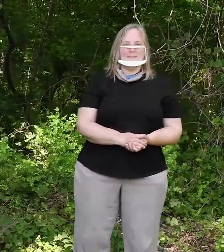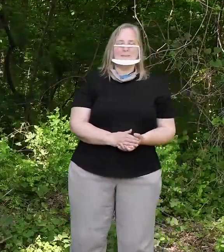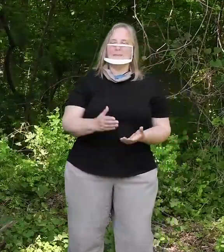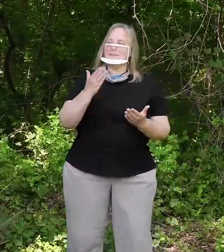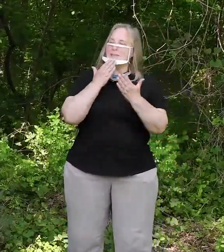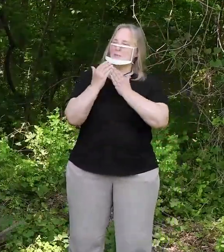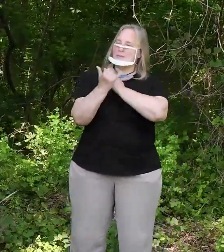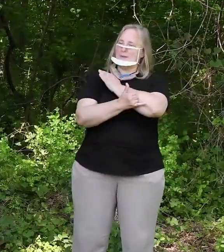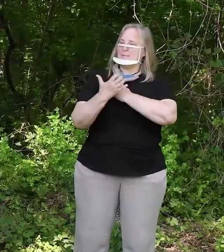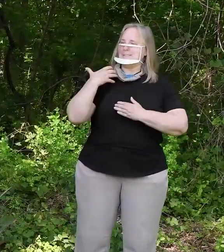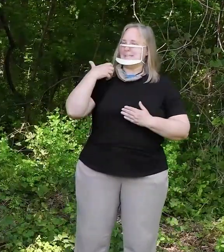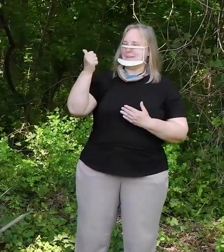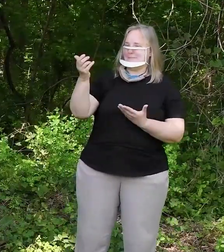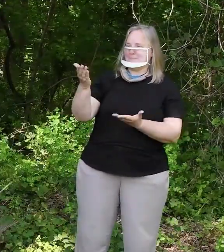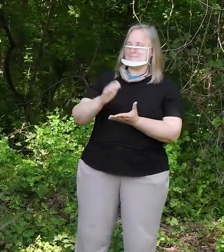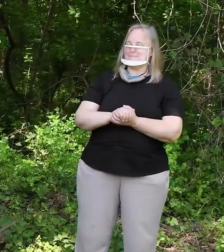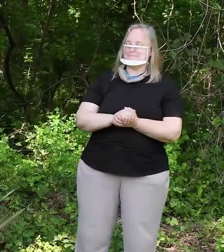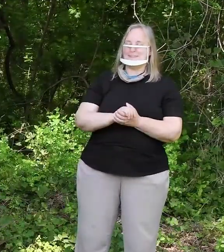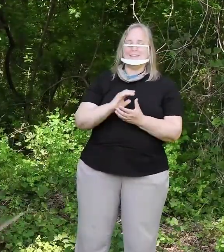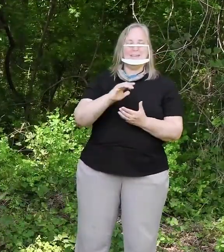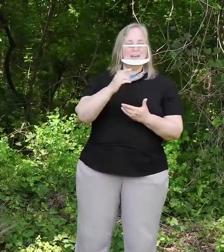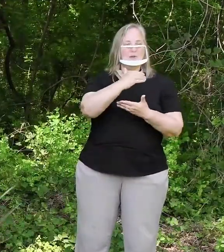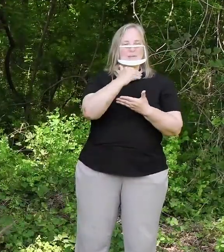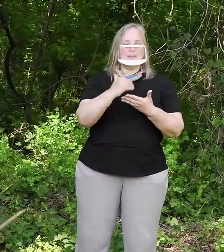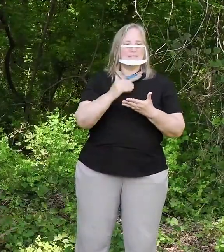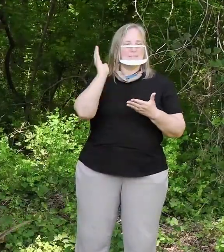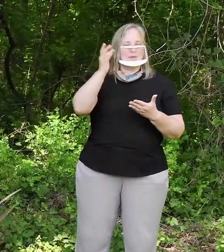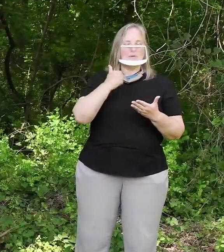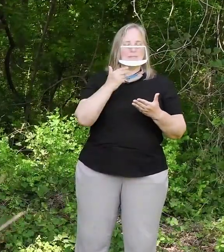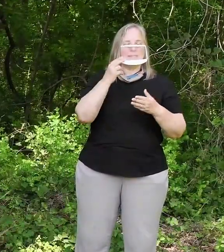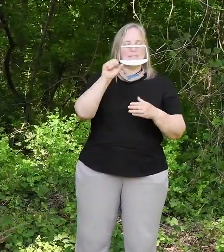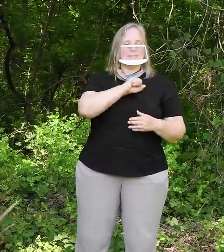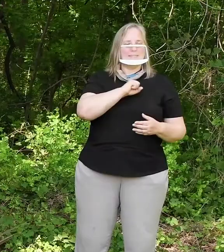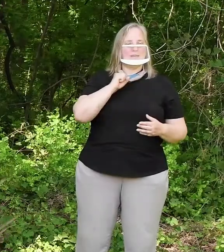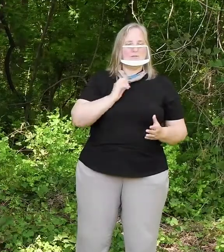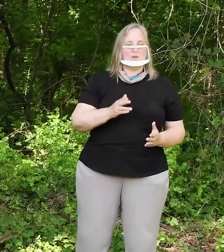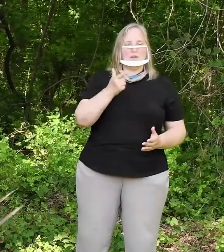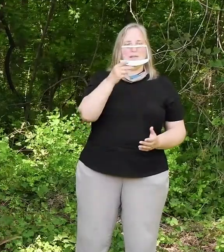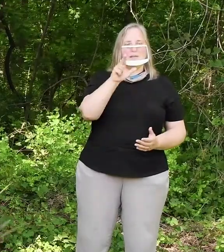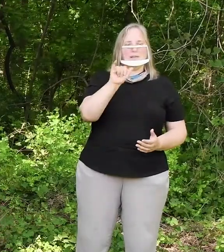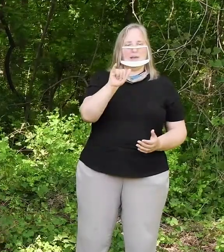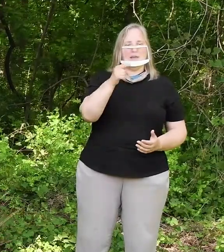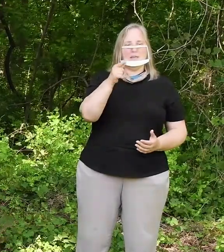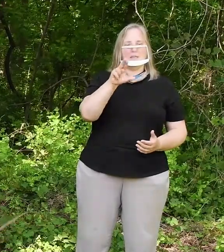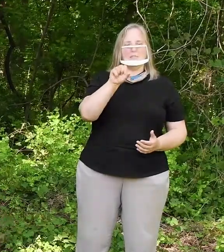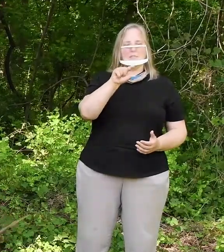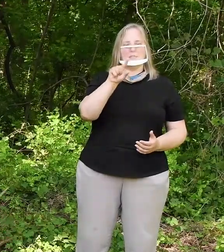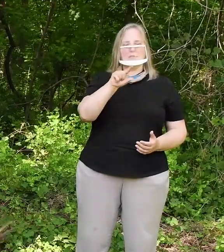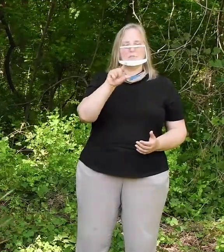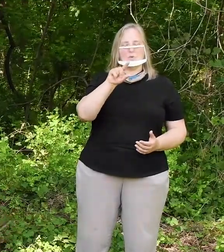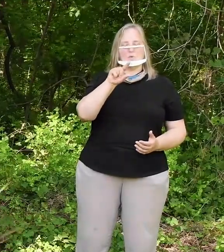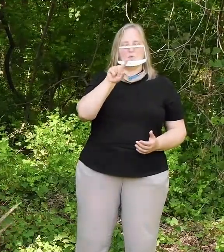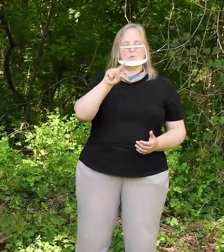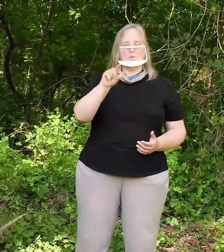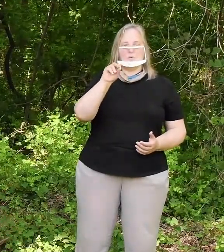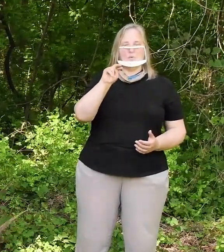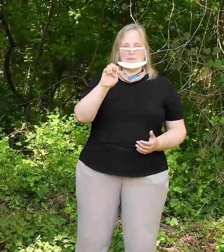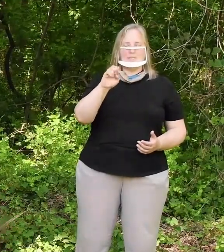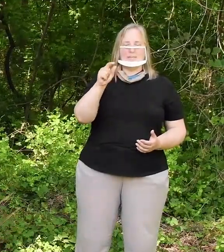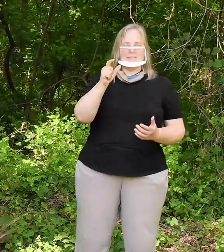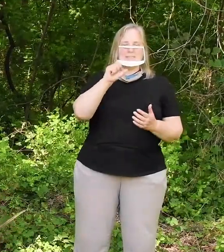Thank you, County Executive. Our next speaker is Senator Guy Gazzoni. He is the chair of the Senate Budget and Taxation